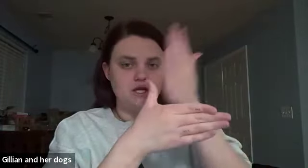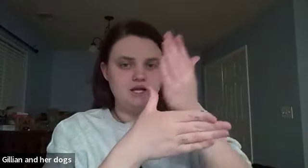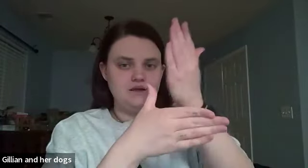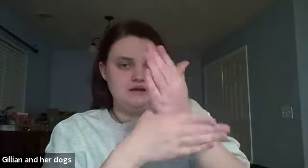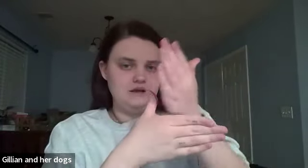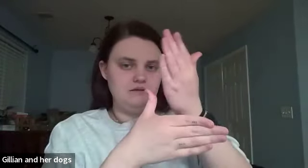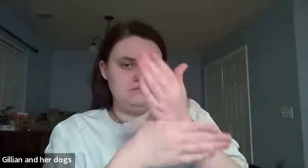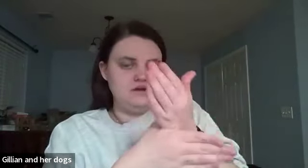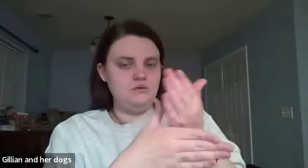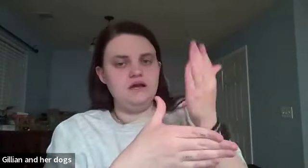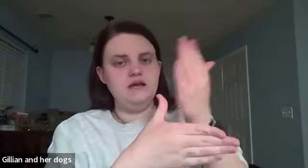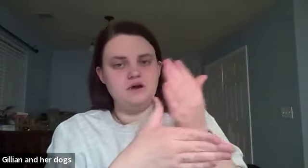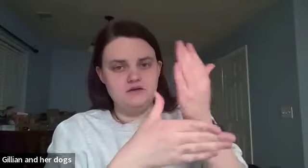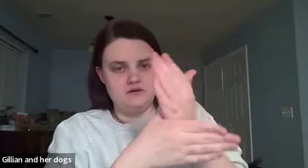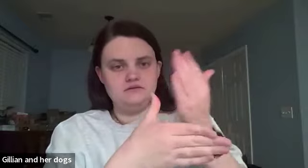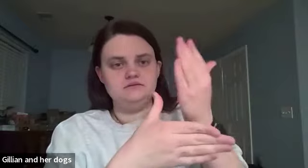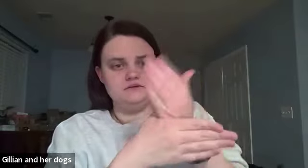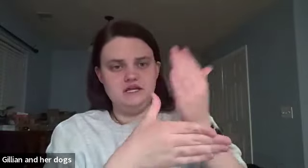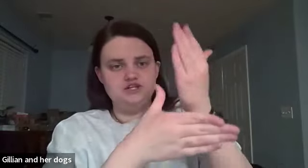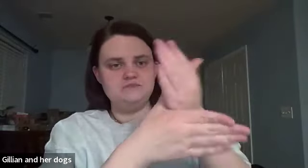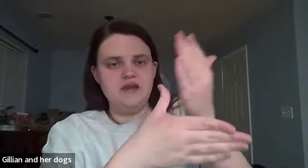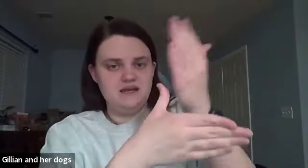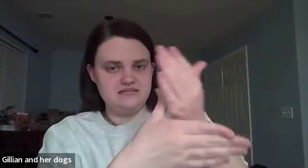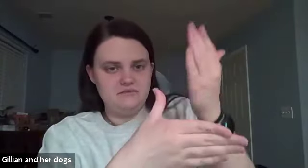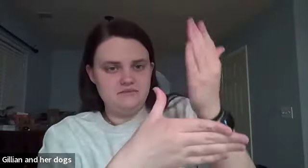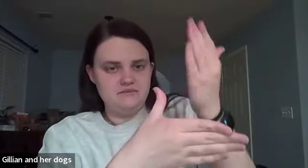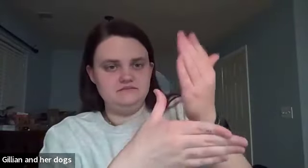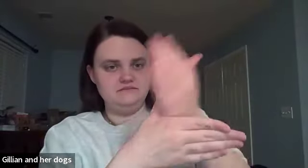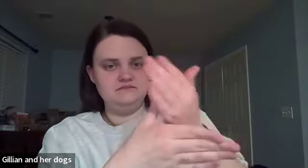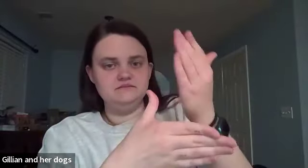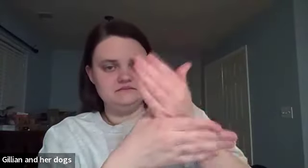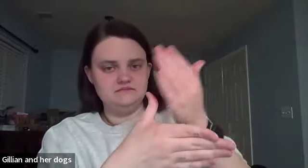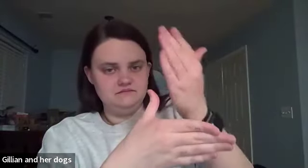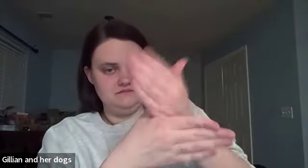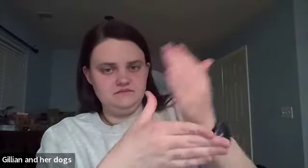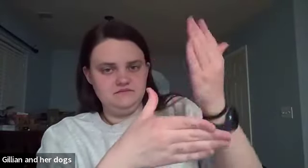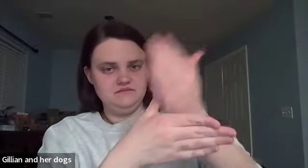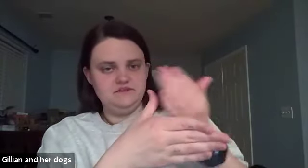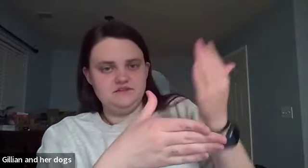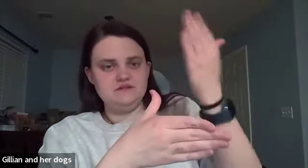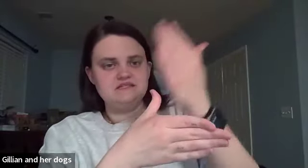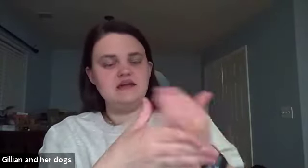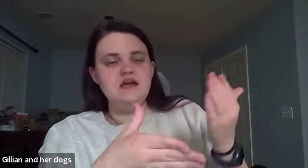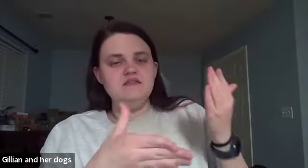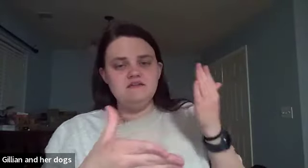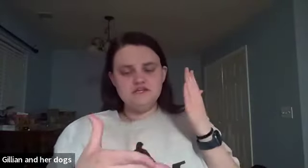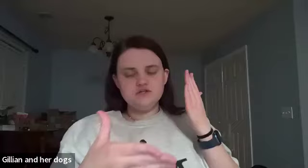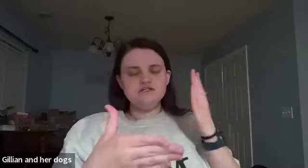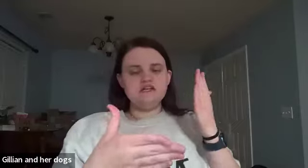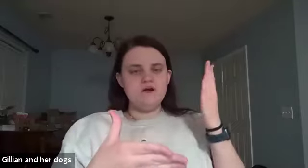finger. Annoy, bother. And you just tap it. So it's like the visualist thing